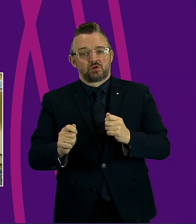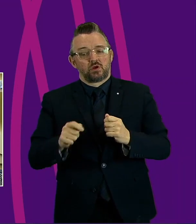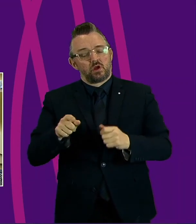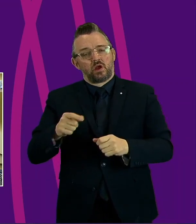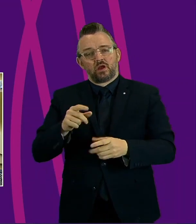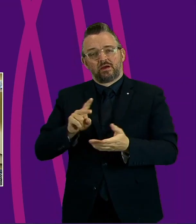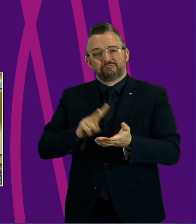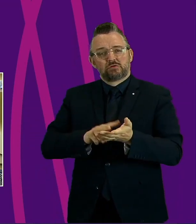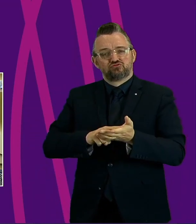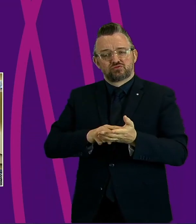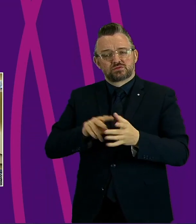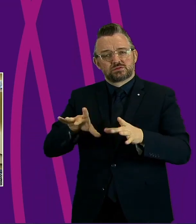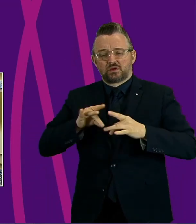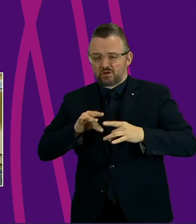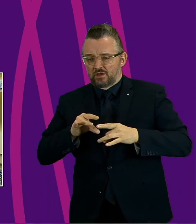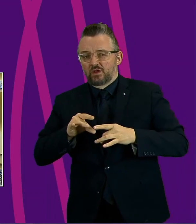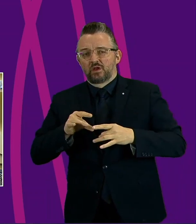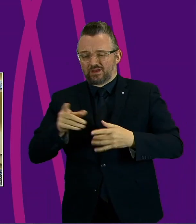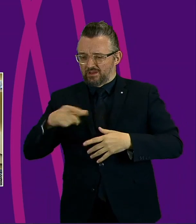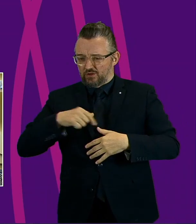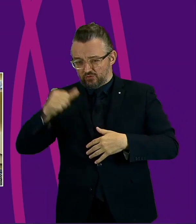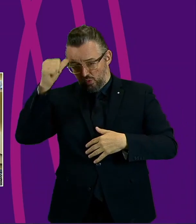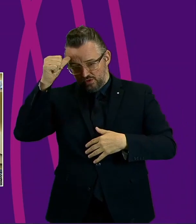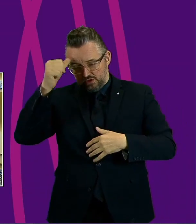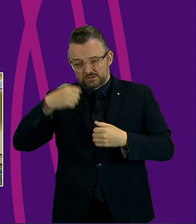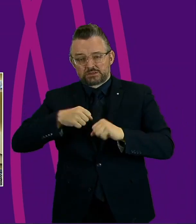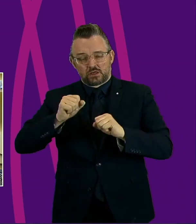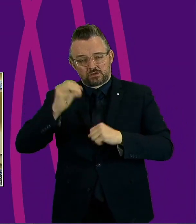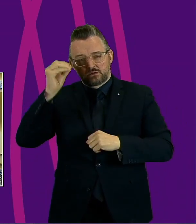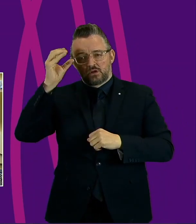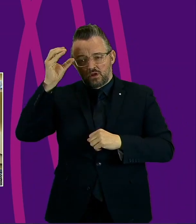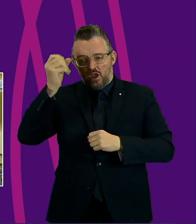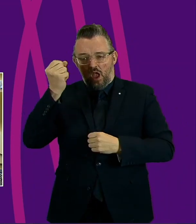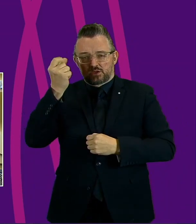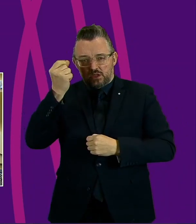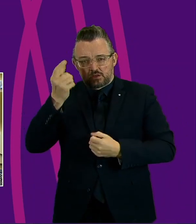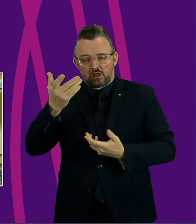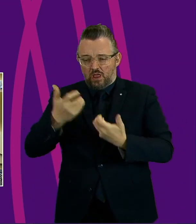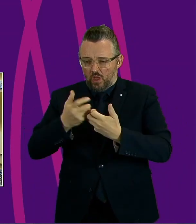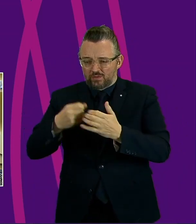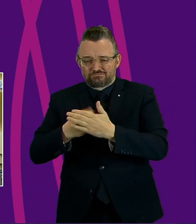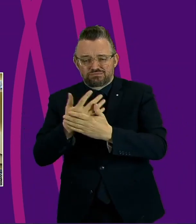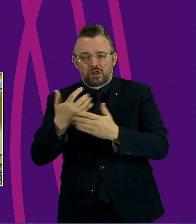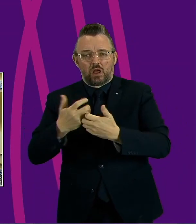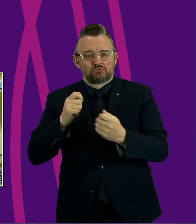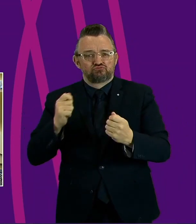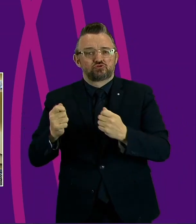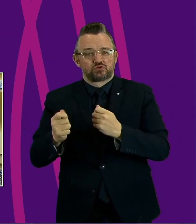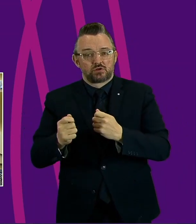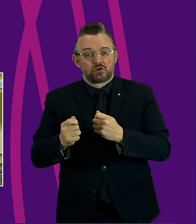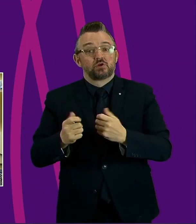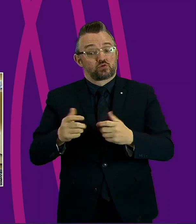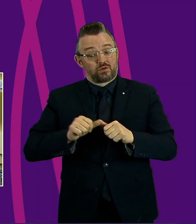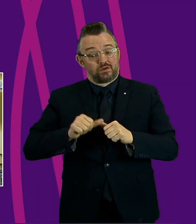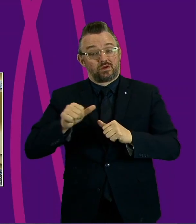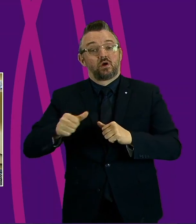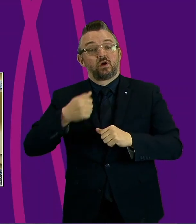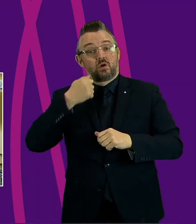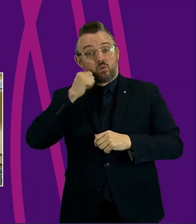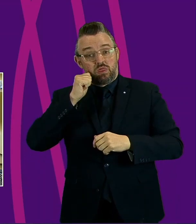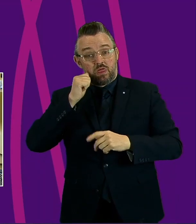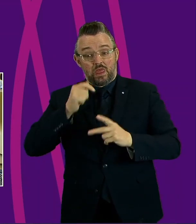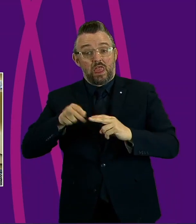and its impacts, how it behaves, is developing all of the time. So inevitably there will be decisions where, if we